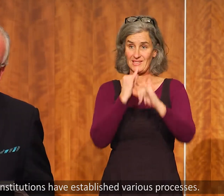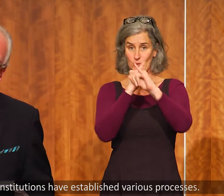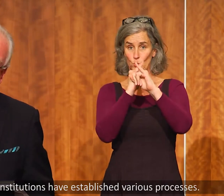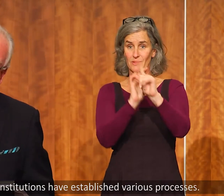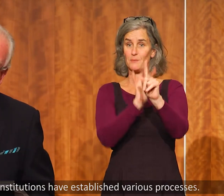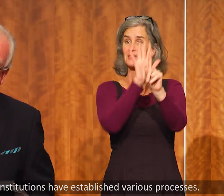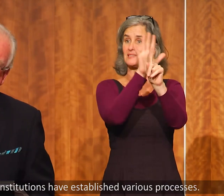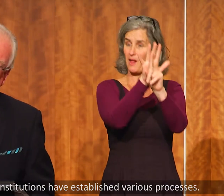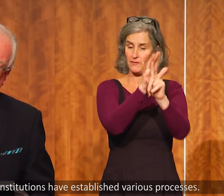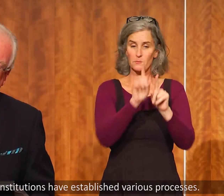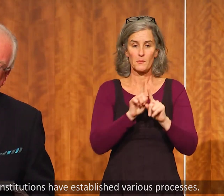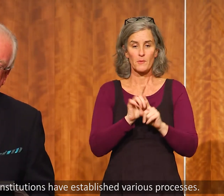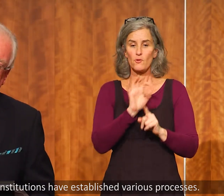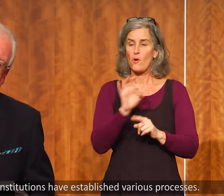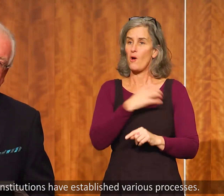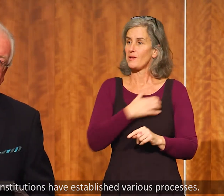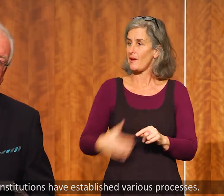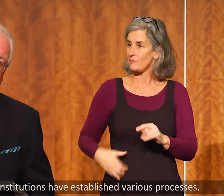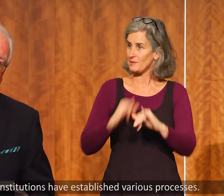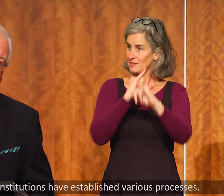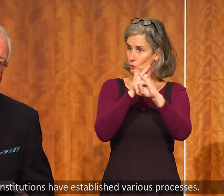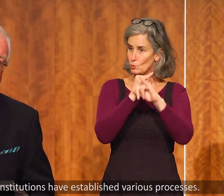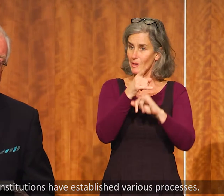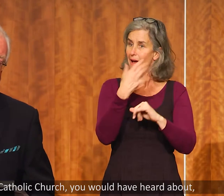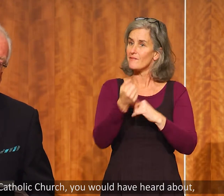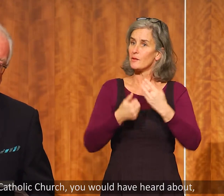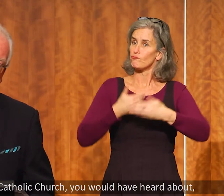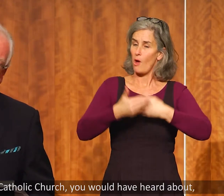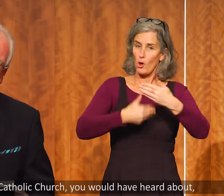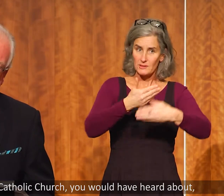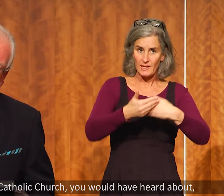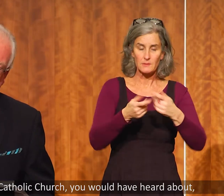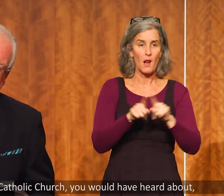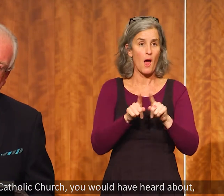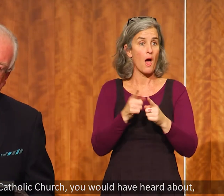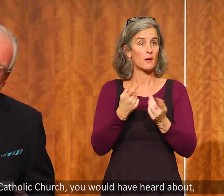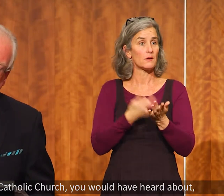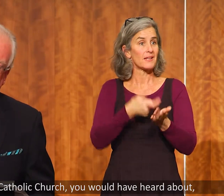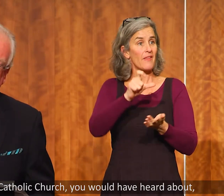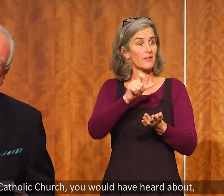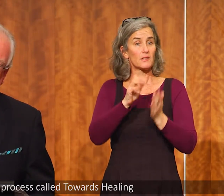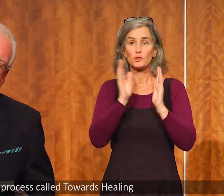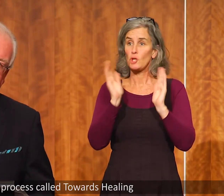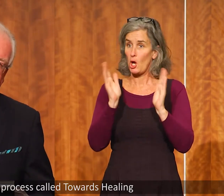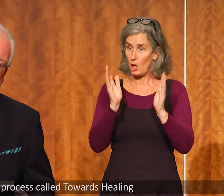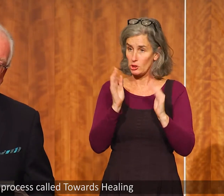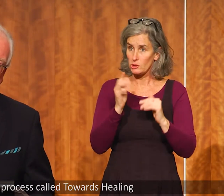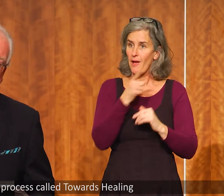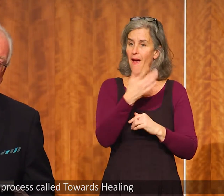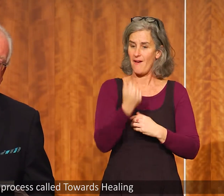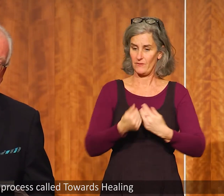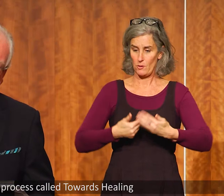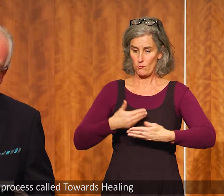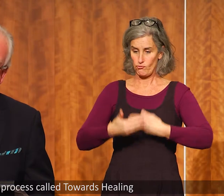themselves. So non-government institutions have established various processes. So, for example, the Catholic Church, you would have heard about, has a process